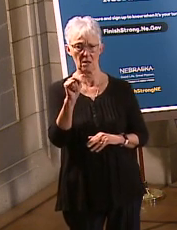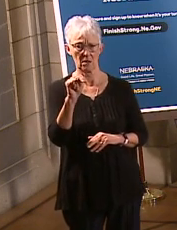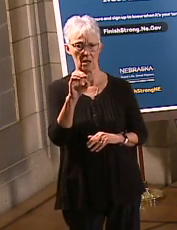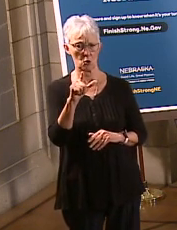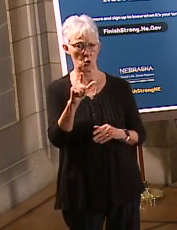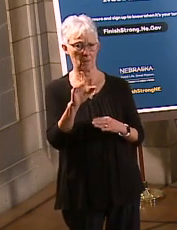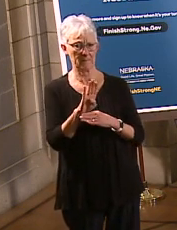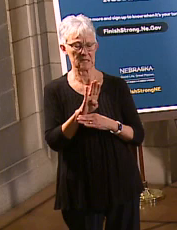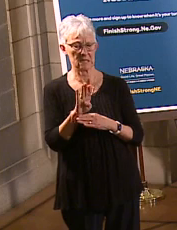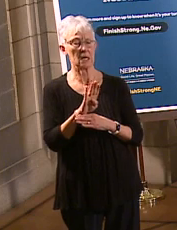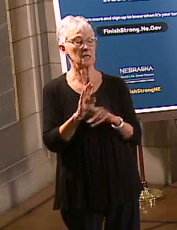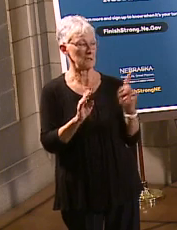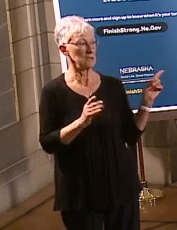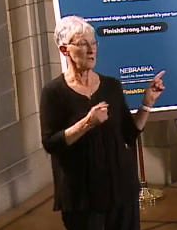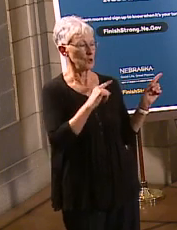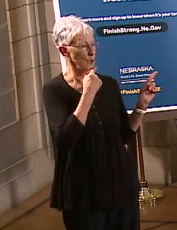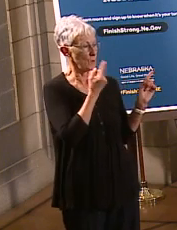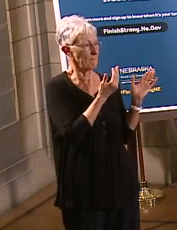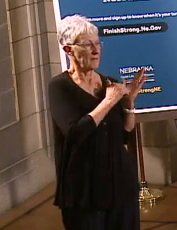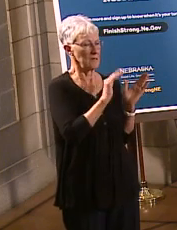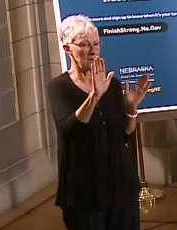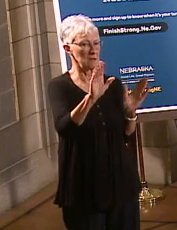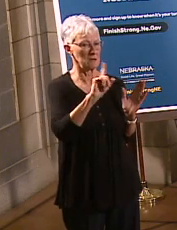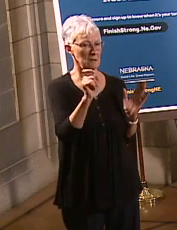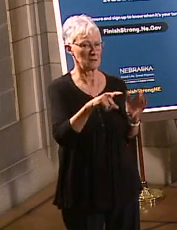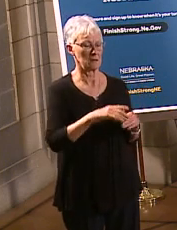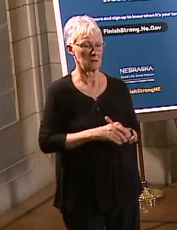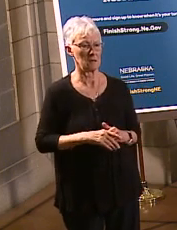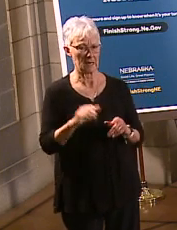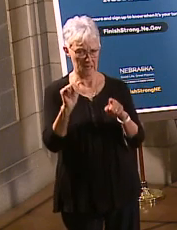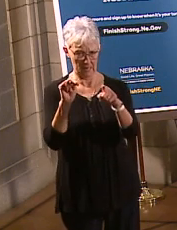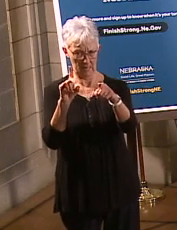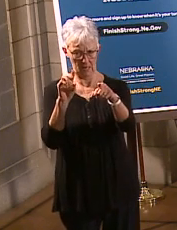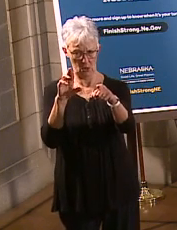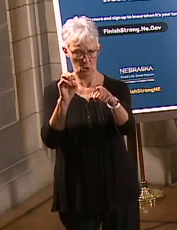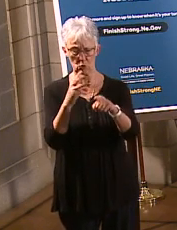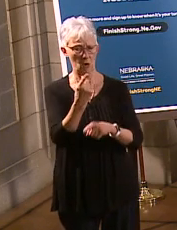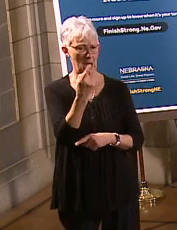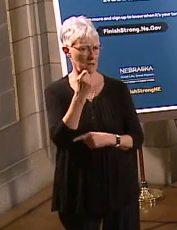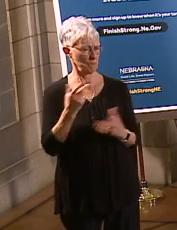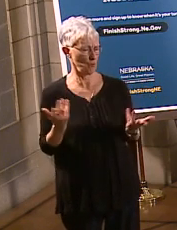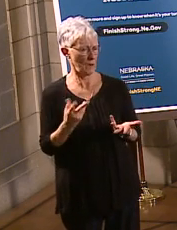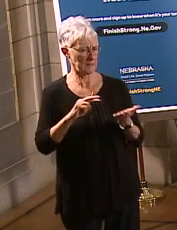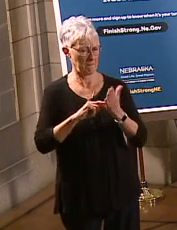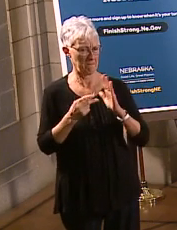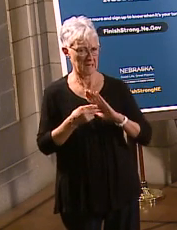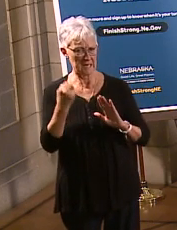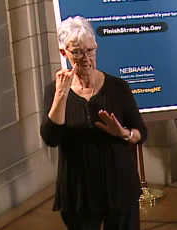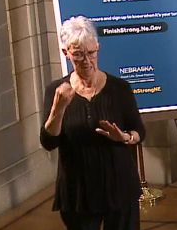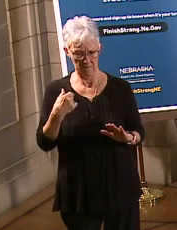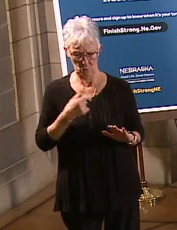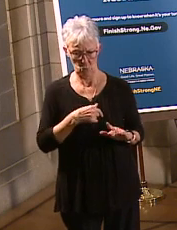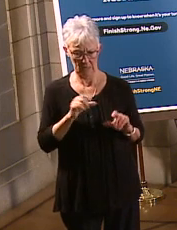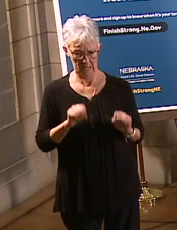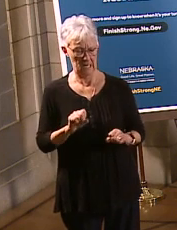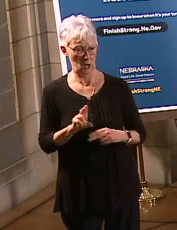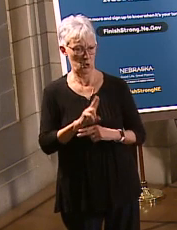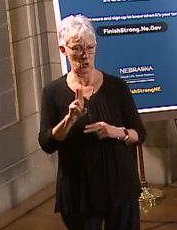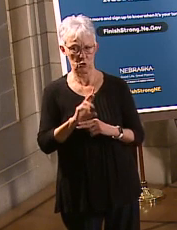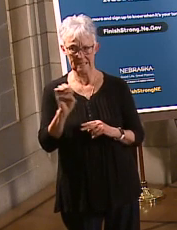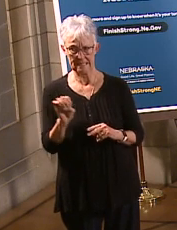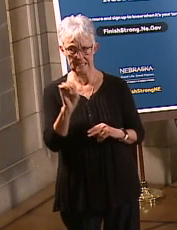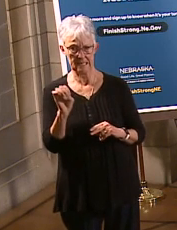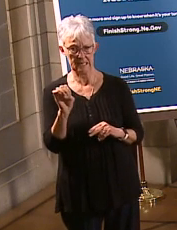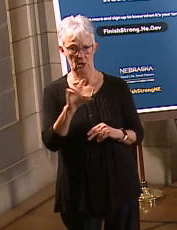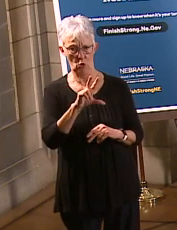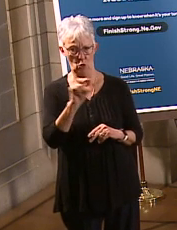best way to... Oh, I'm sorry, yes. Andrew is asking, what would this mean if we were able to burn E30 in all